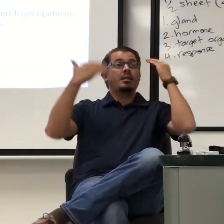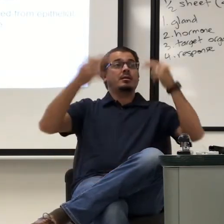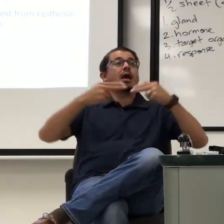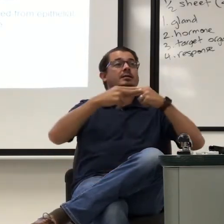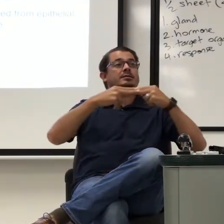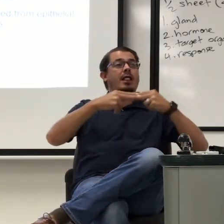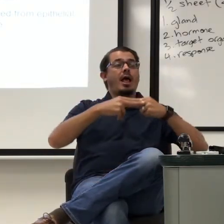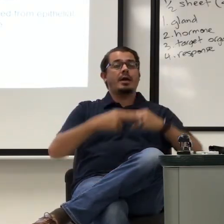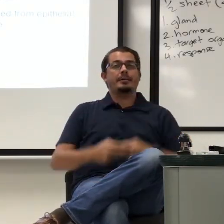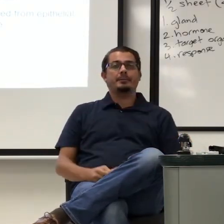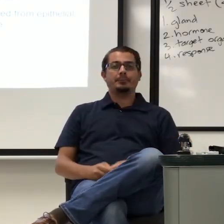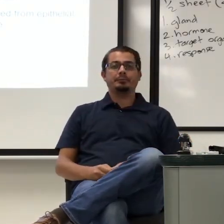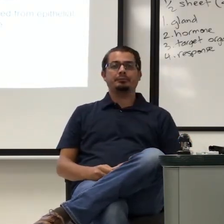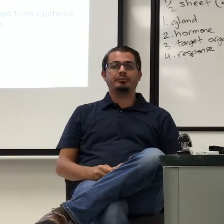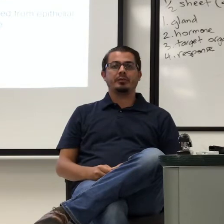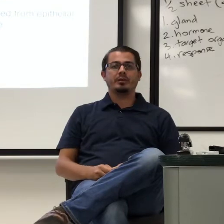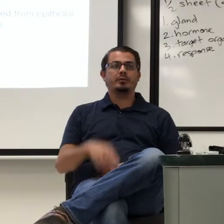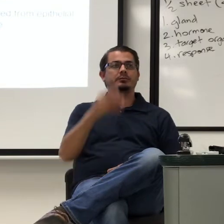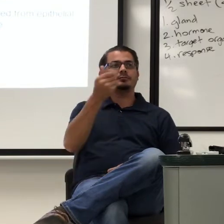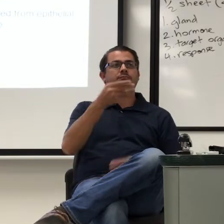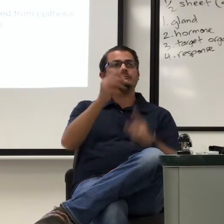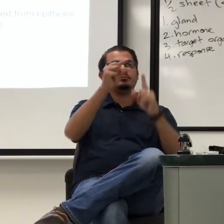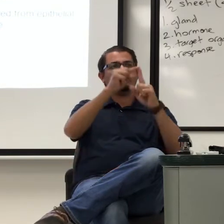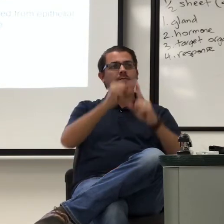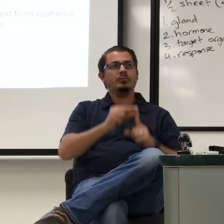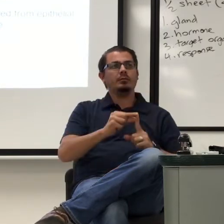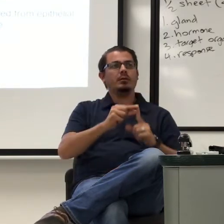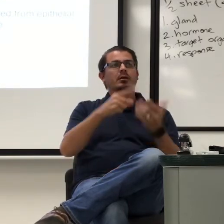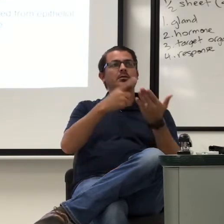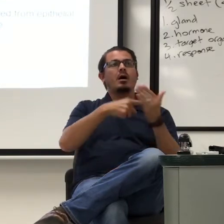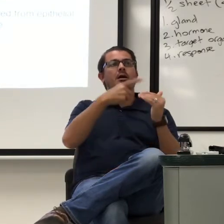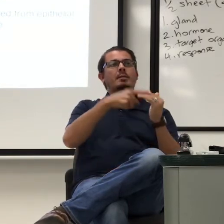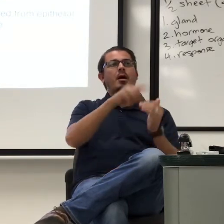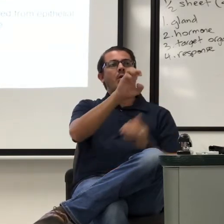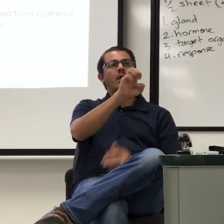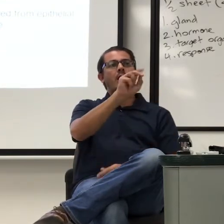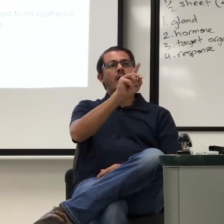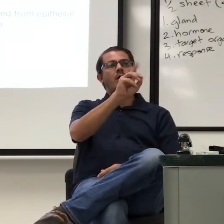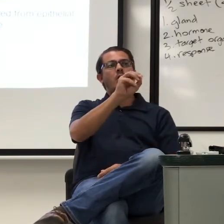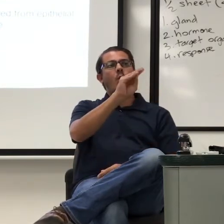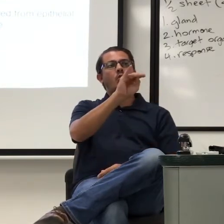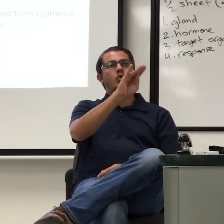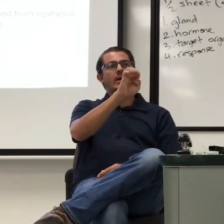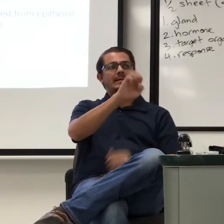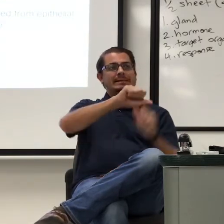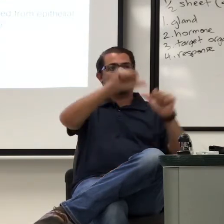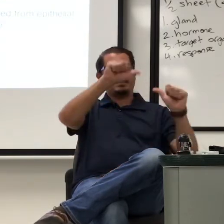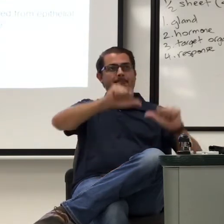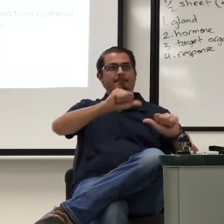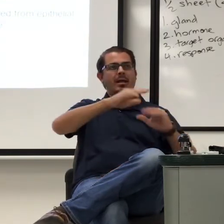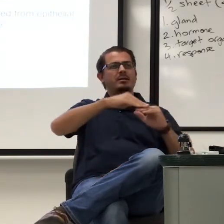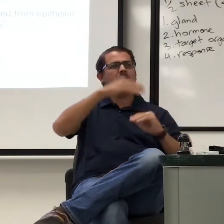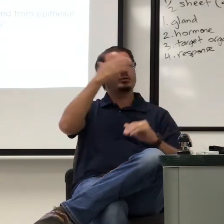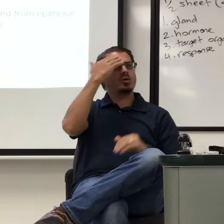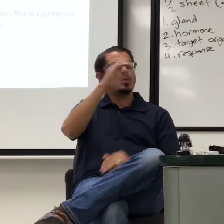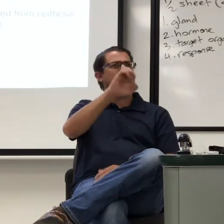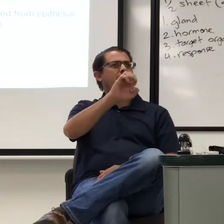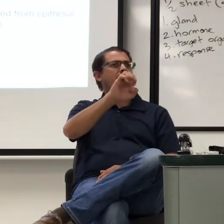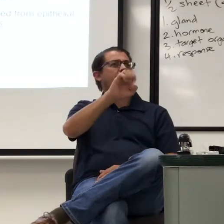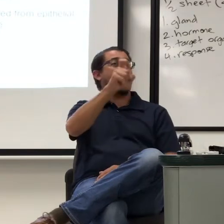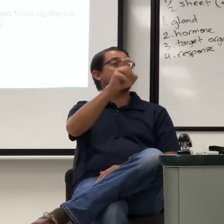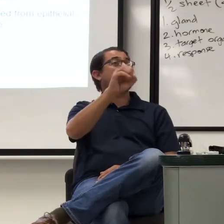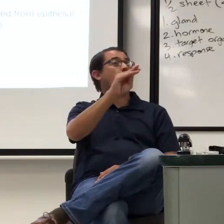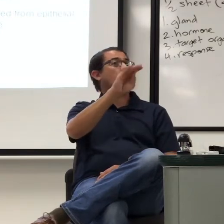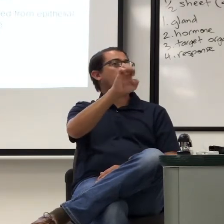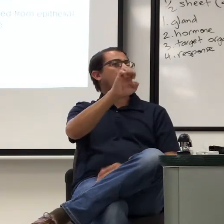it's a couple of terms. We're talking about the endocrine system, but I at least want you to know what the term exocrine means and how it's